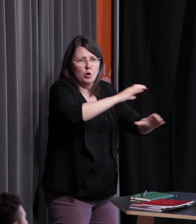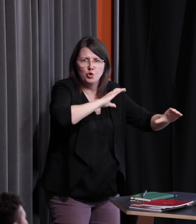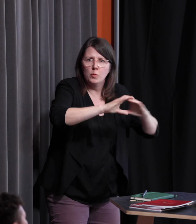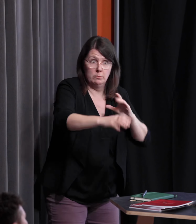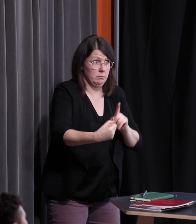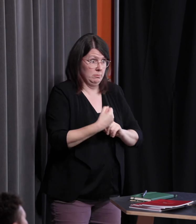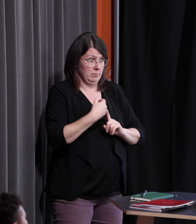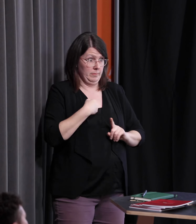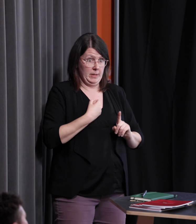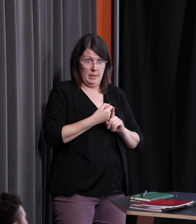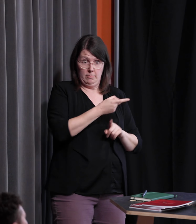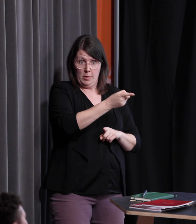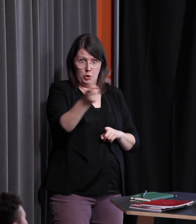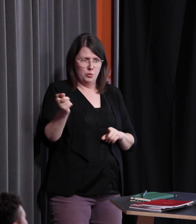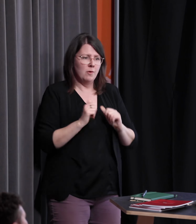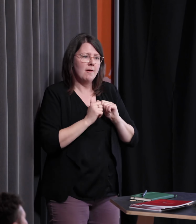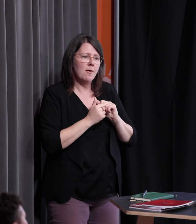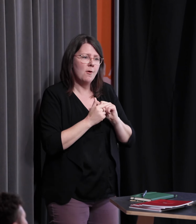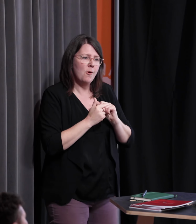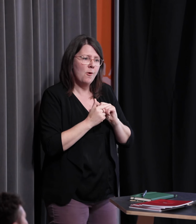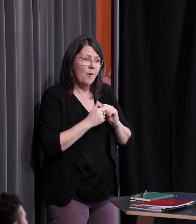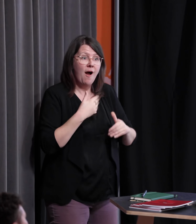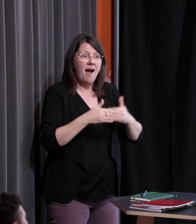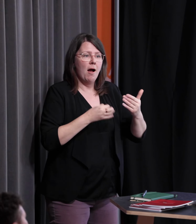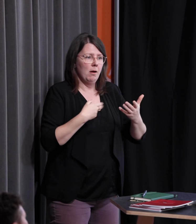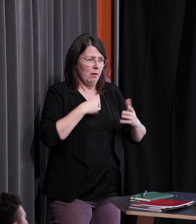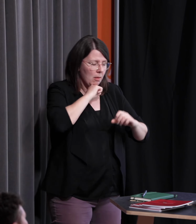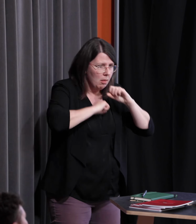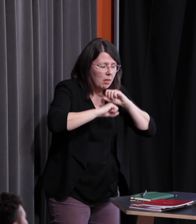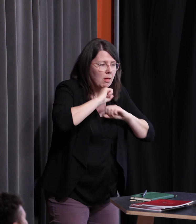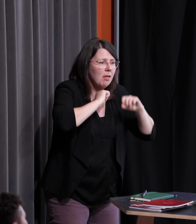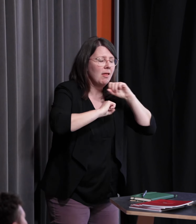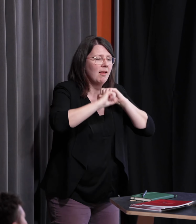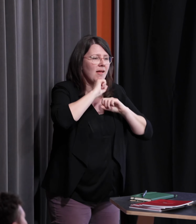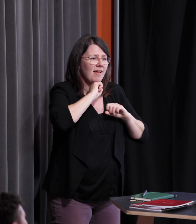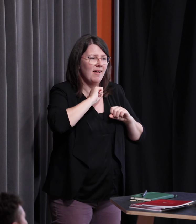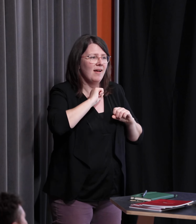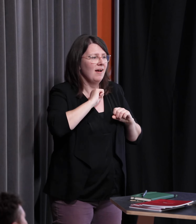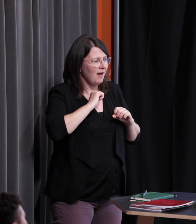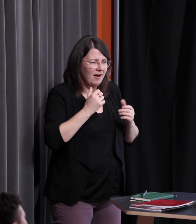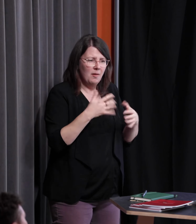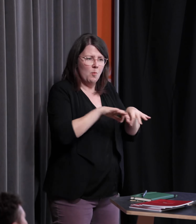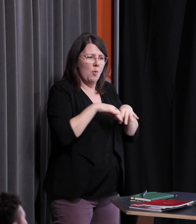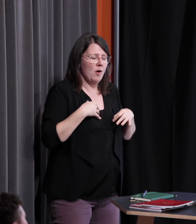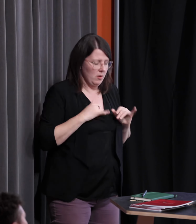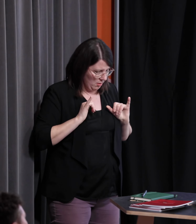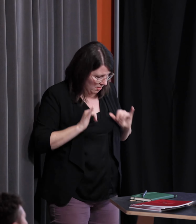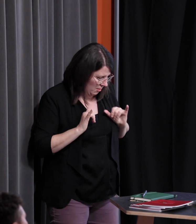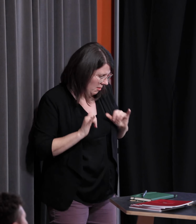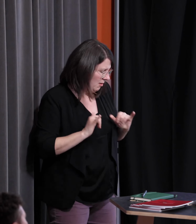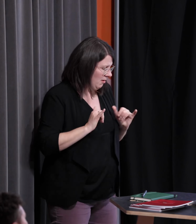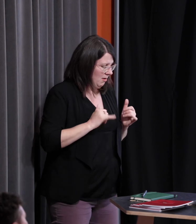people. And that we can play in our discovery to expand our own sensory reaches, go on your own